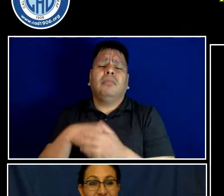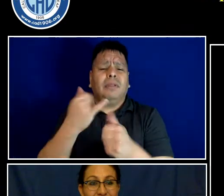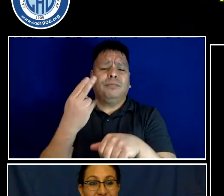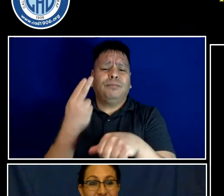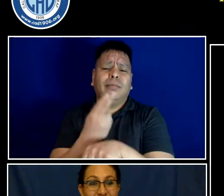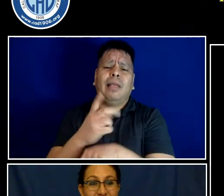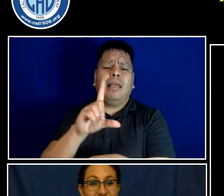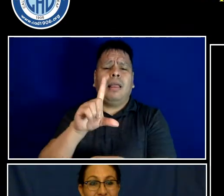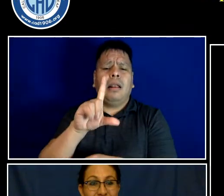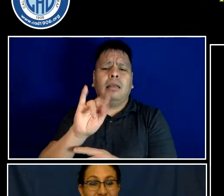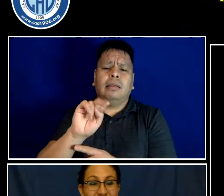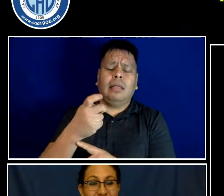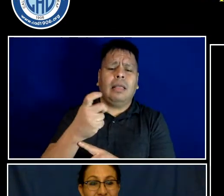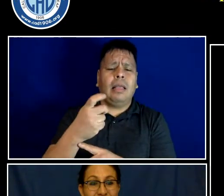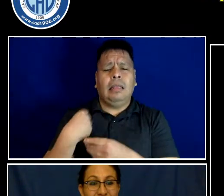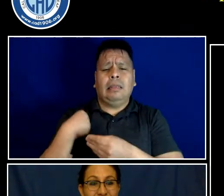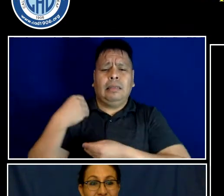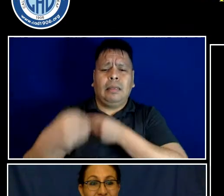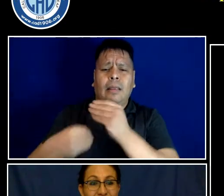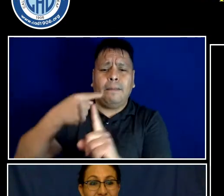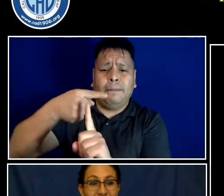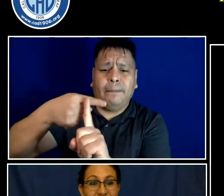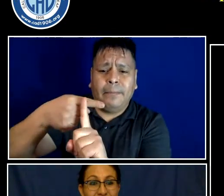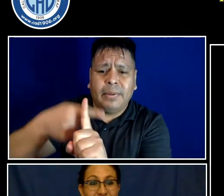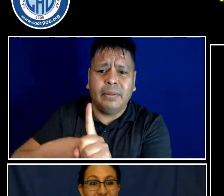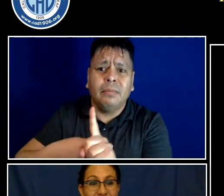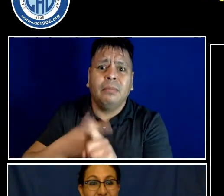fully inclusive and leaves no one out.